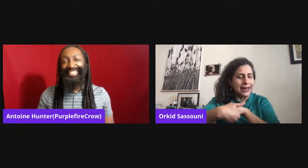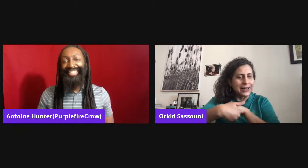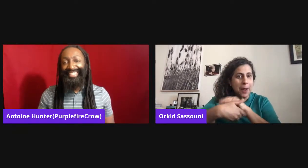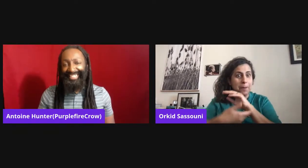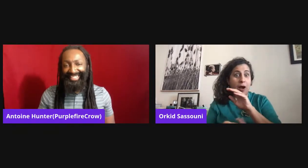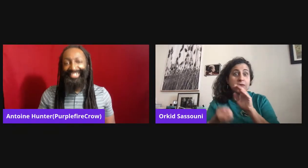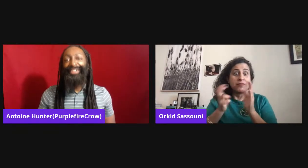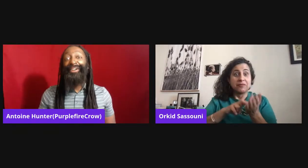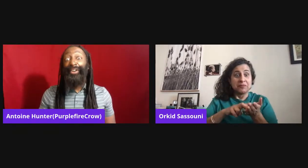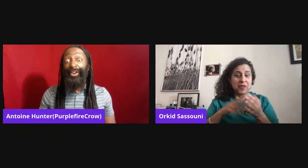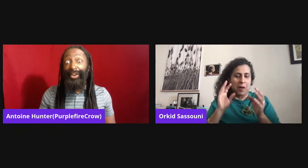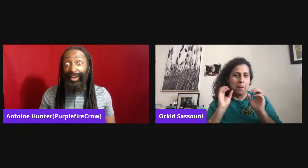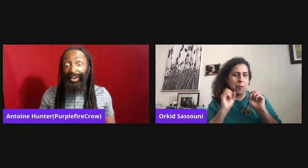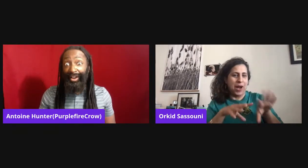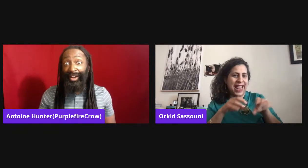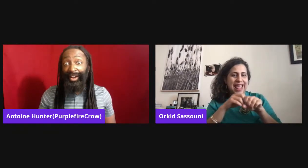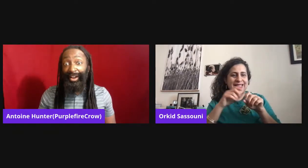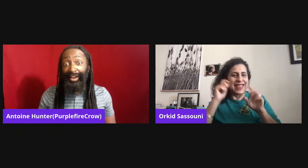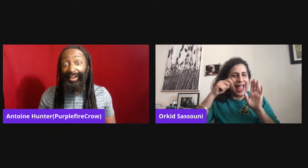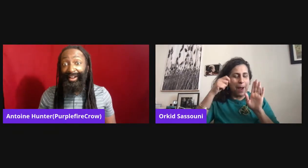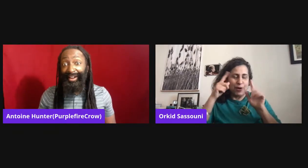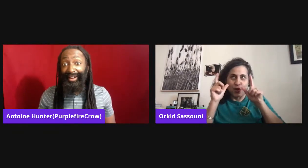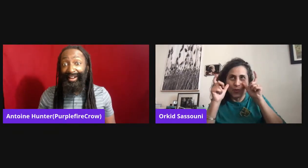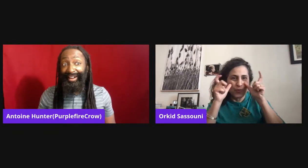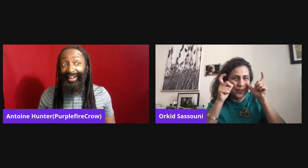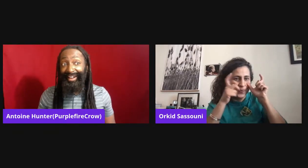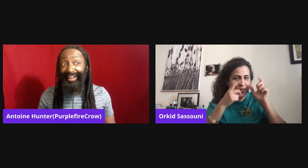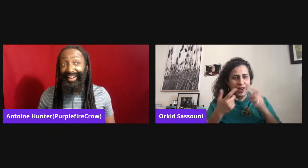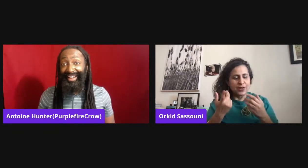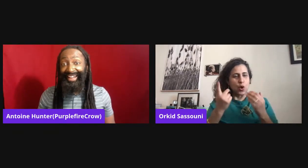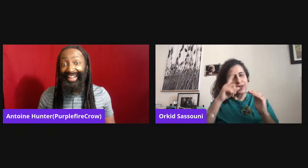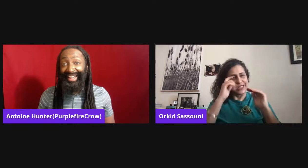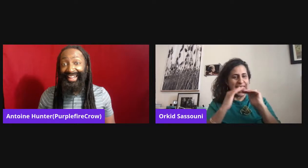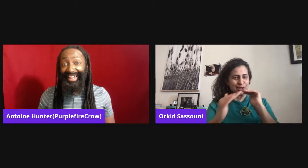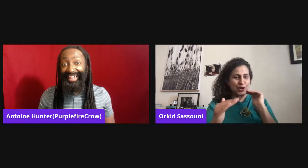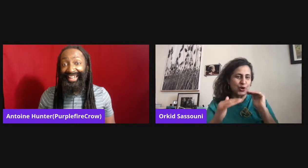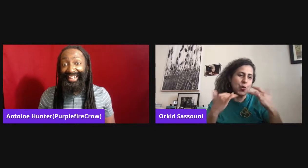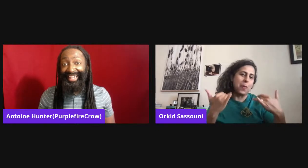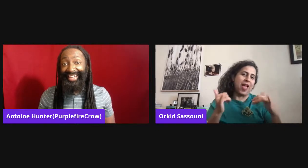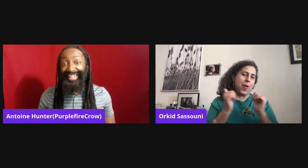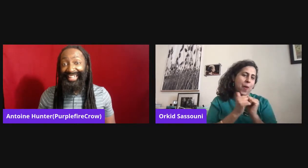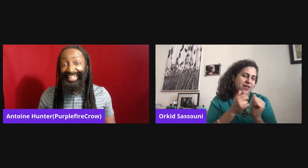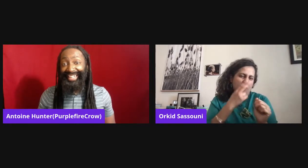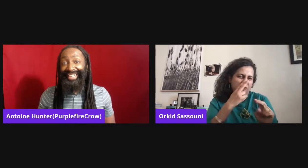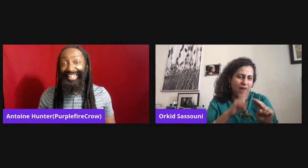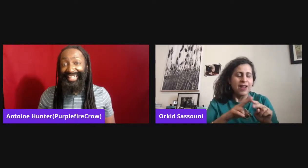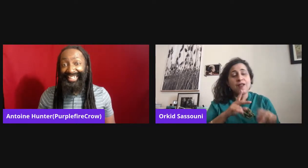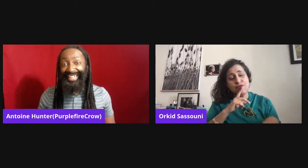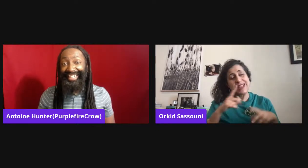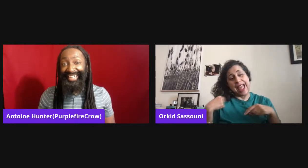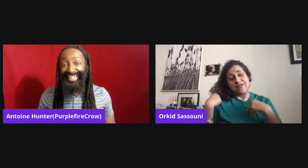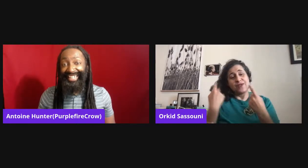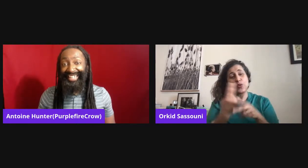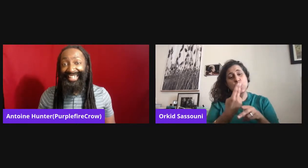out. But I was able to put them in the camera and see that, you know, it is